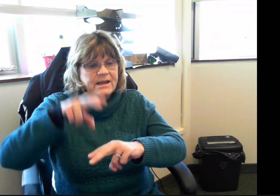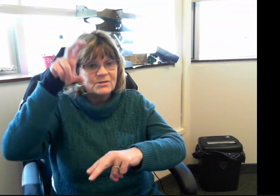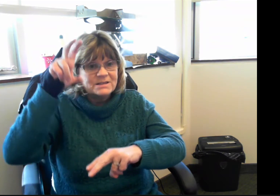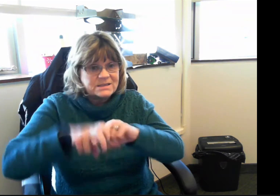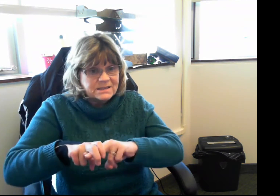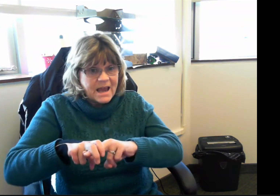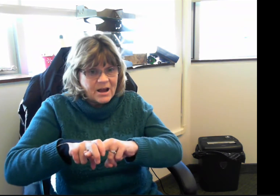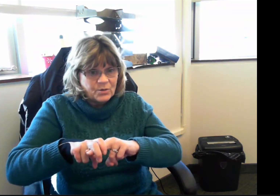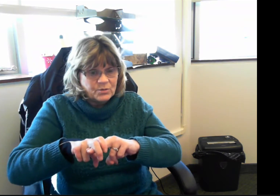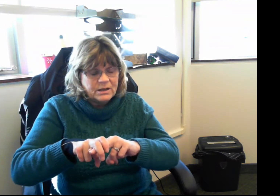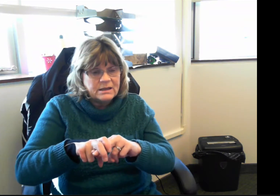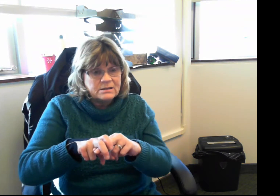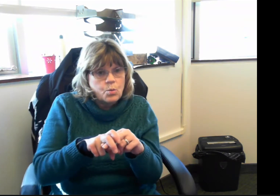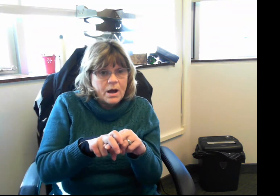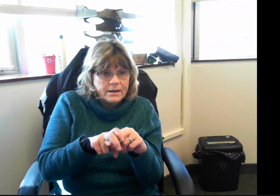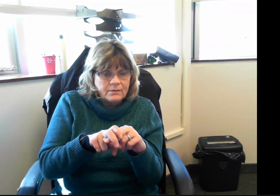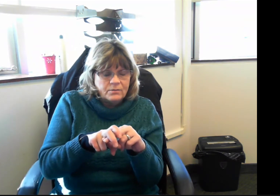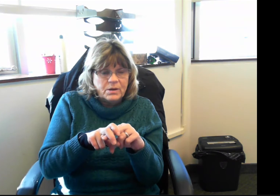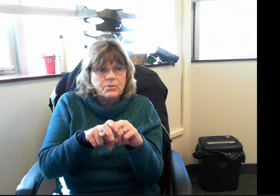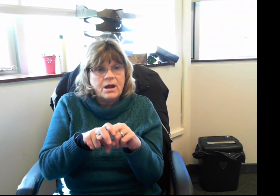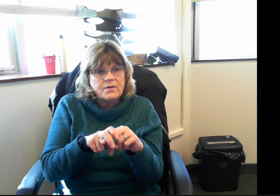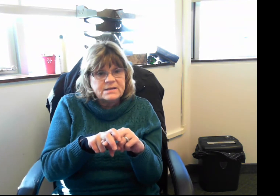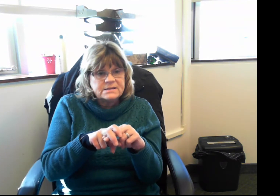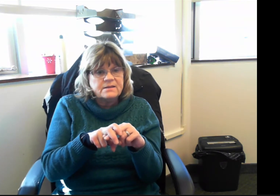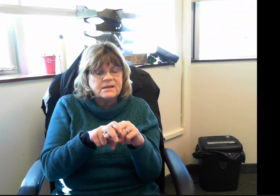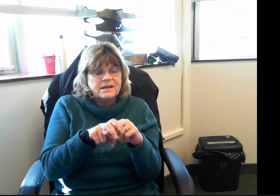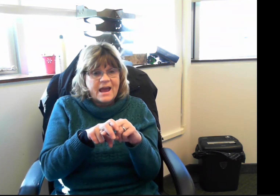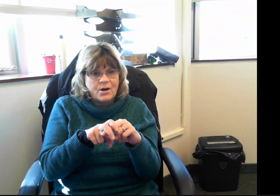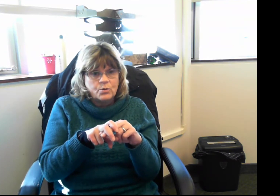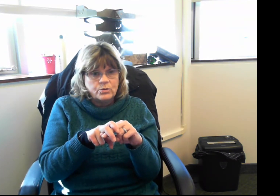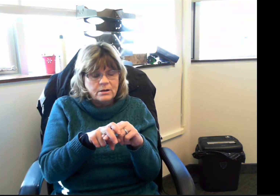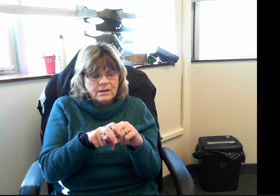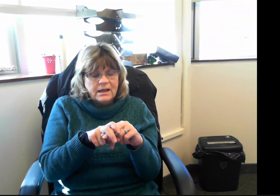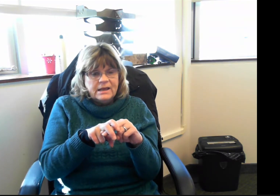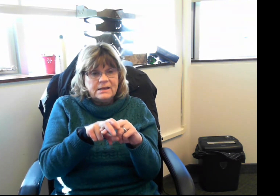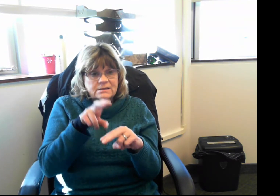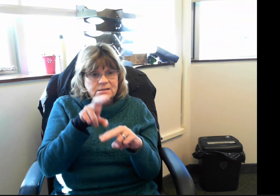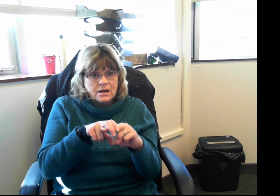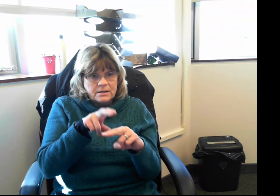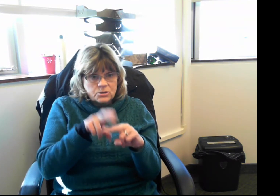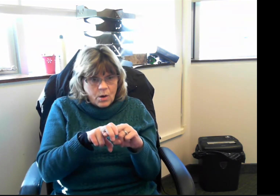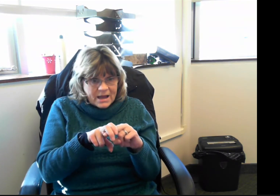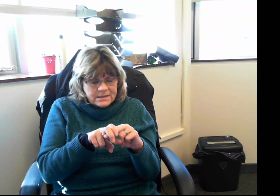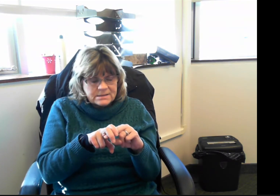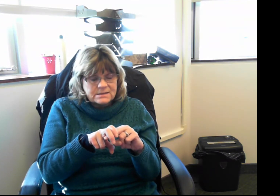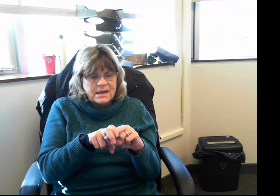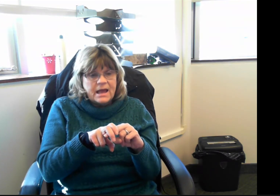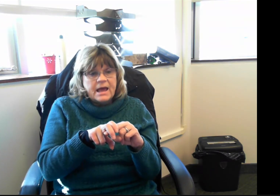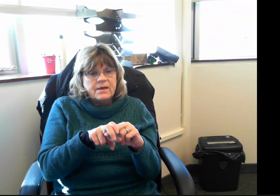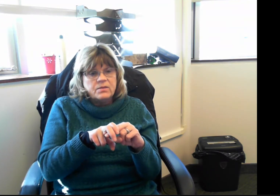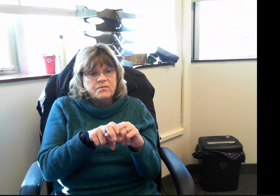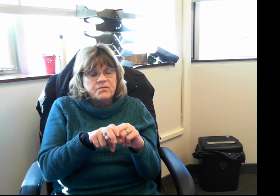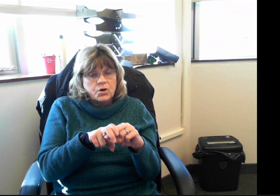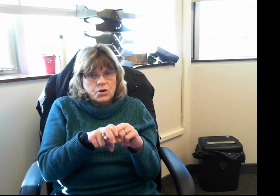Now sit down is 1. Remember how I said the noun is done twice and the